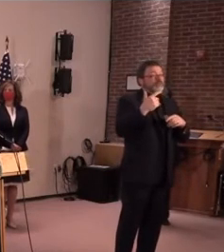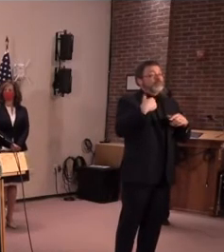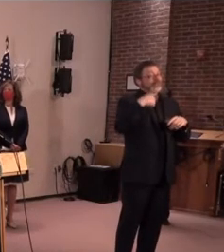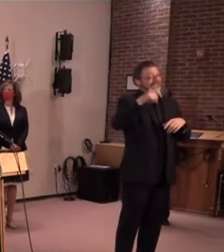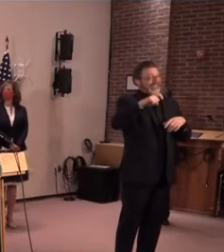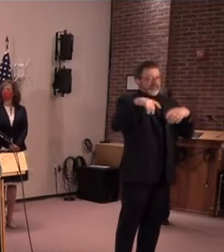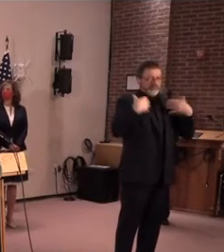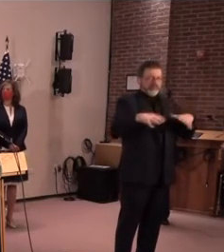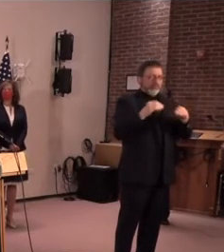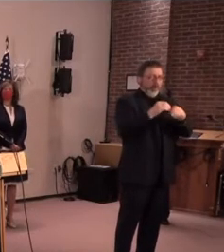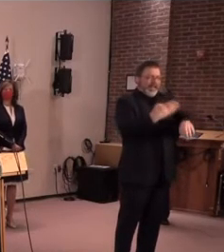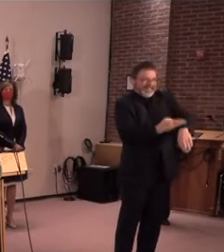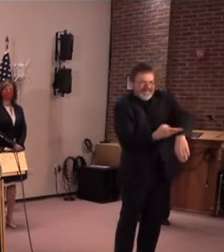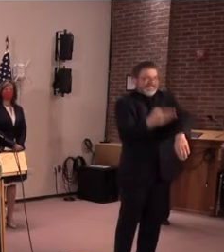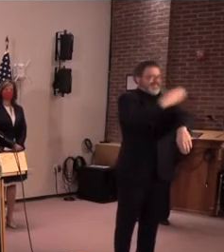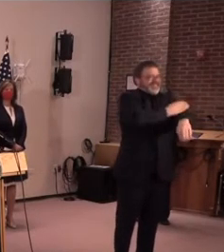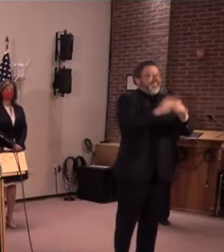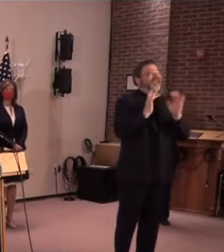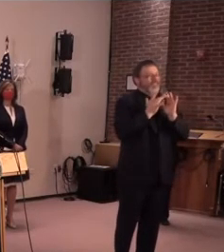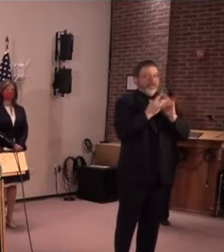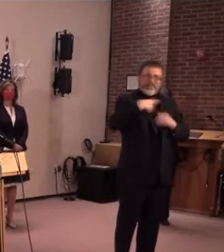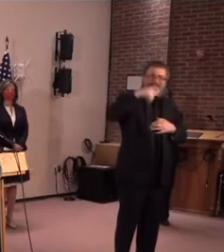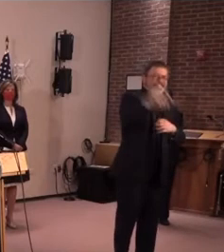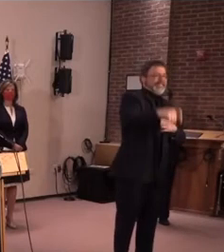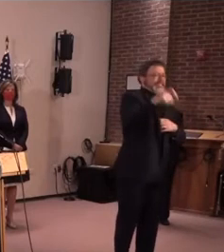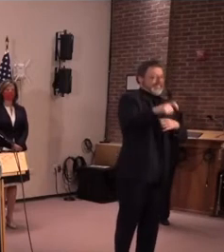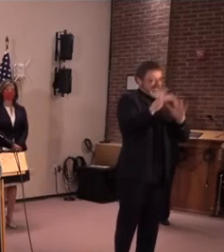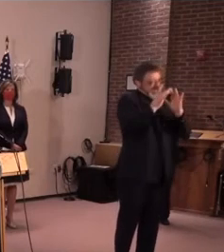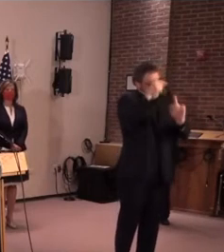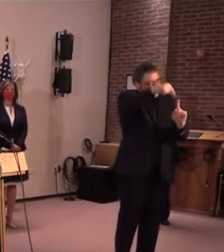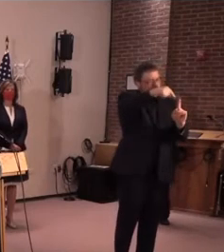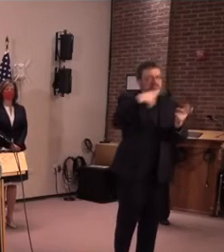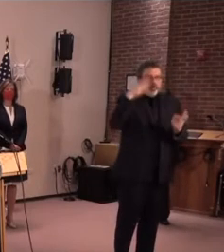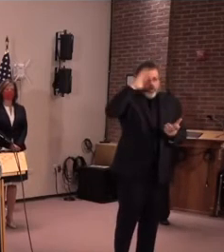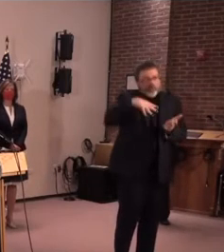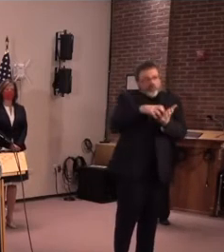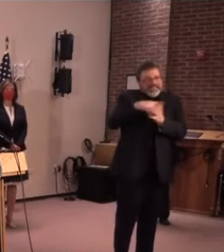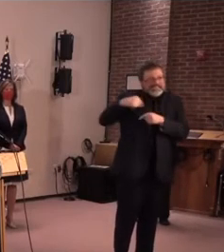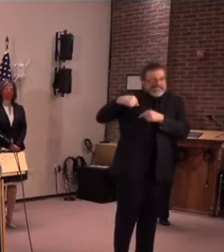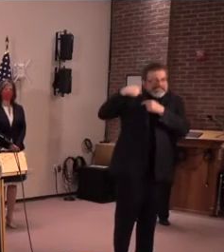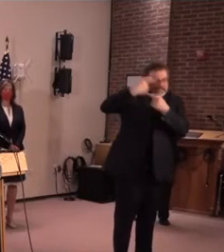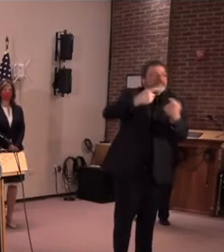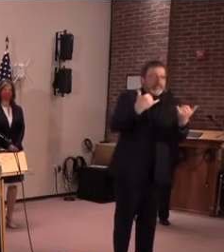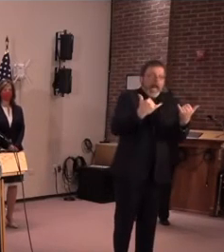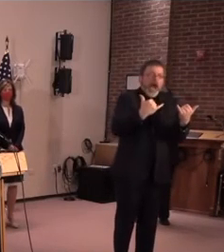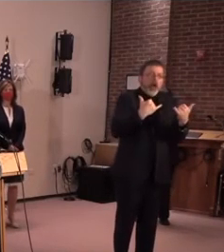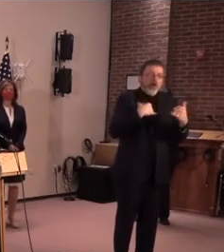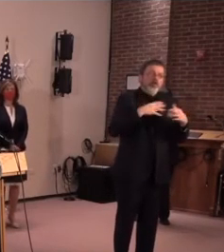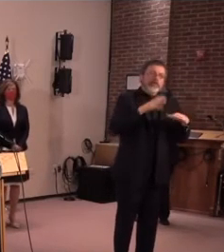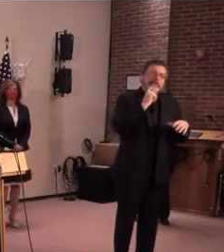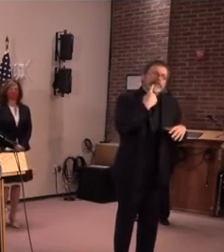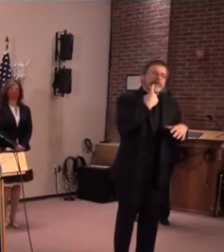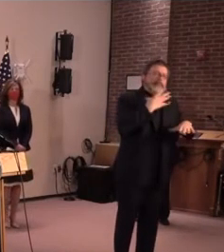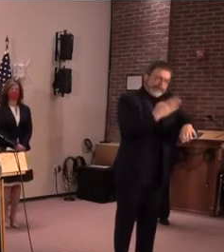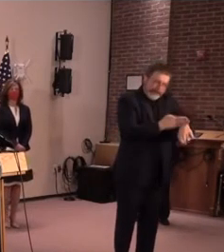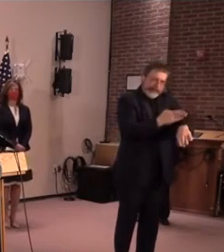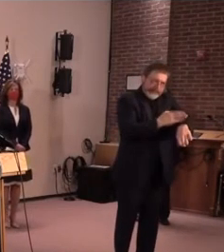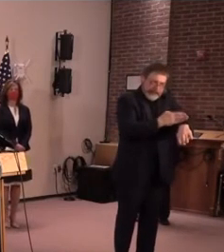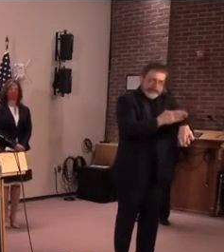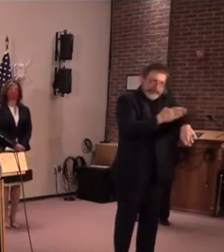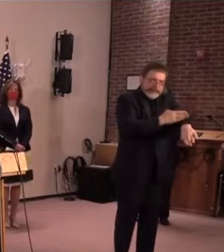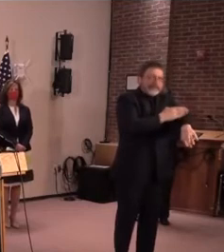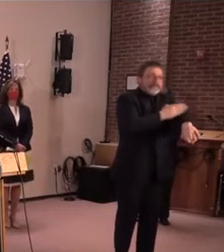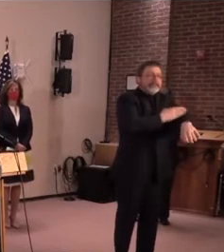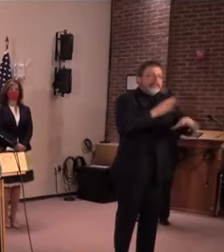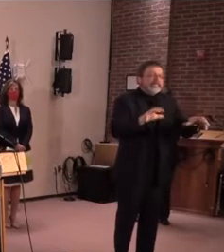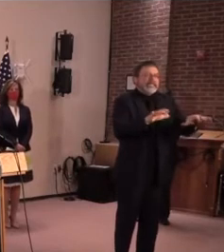could do in the coming months before the end of calendar 2020 to ensure that all children and students can learn